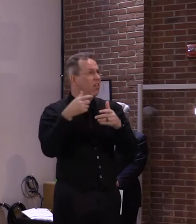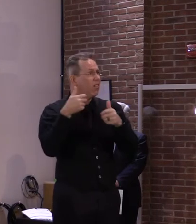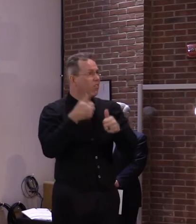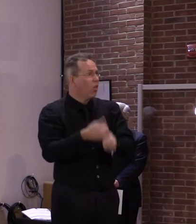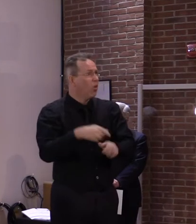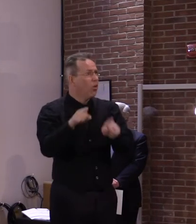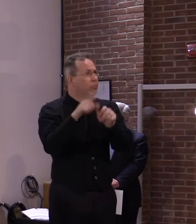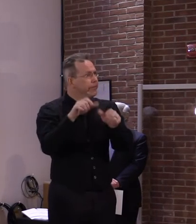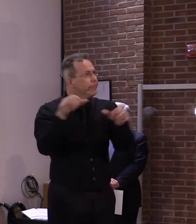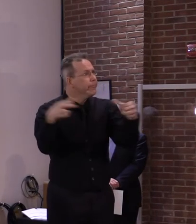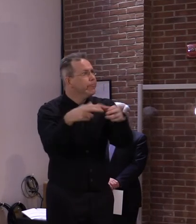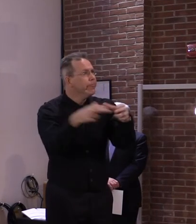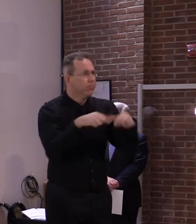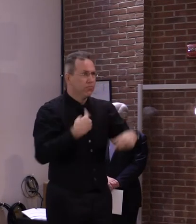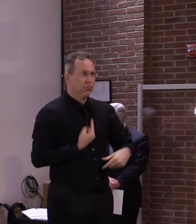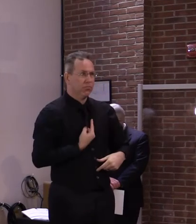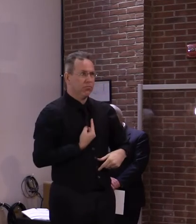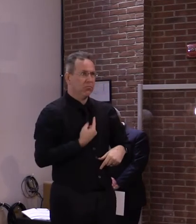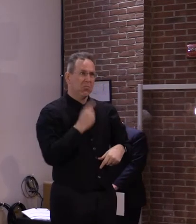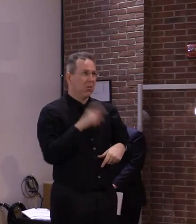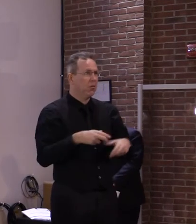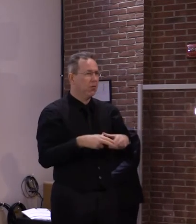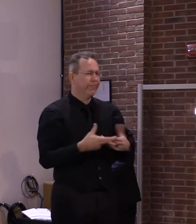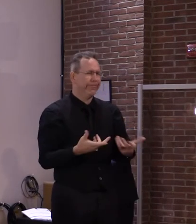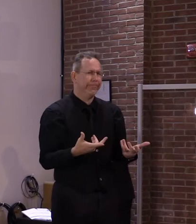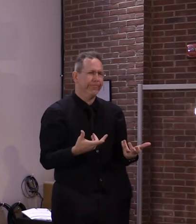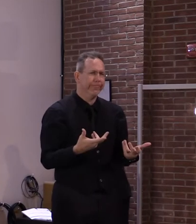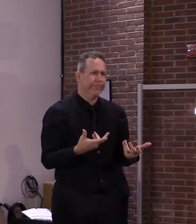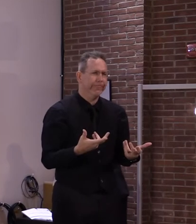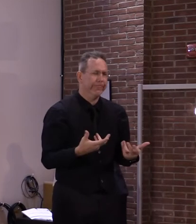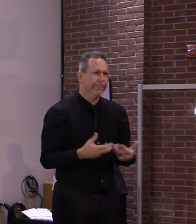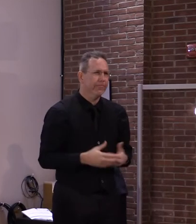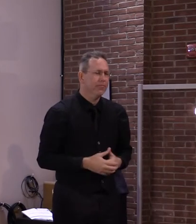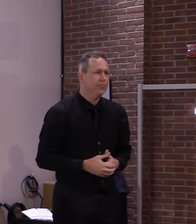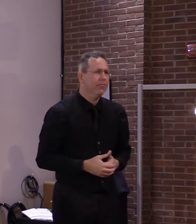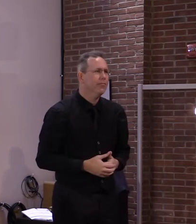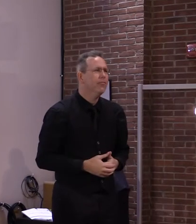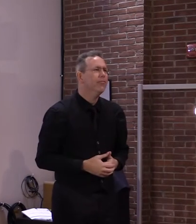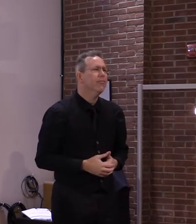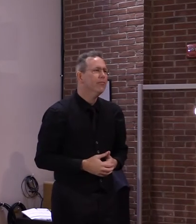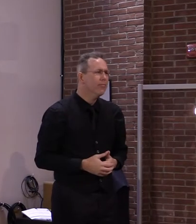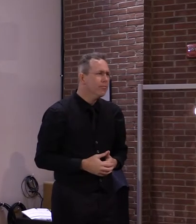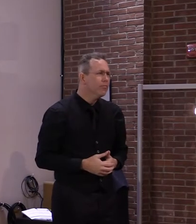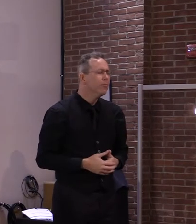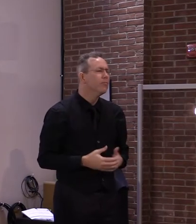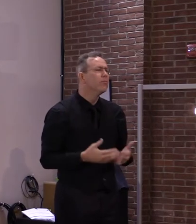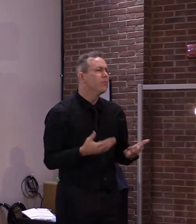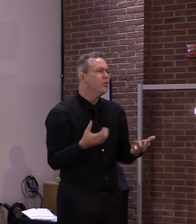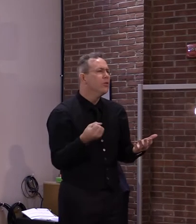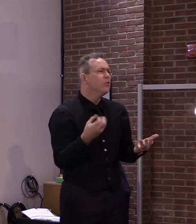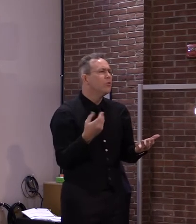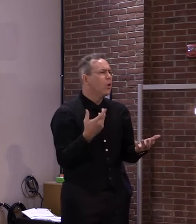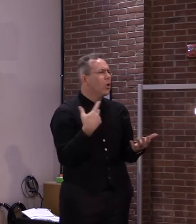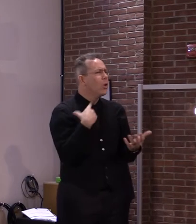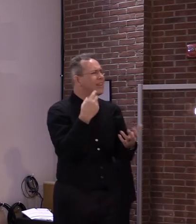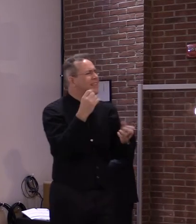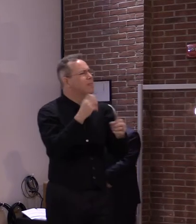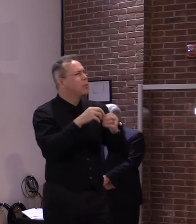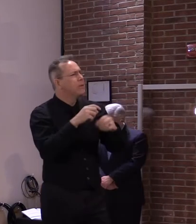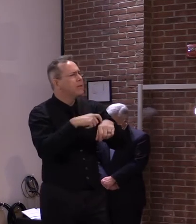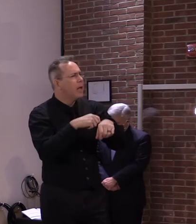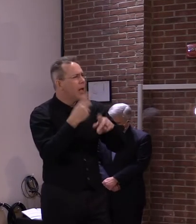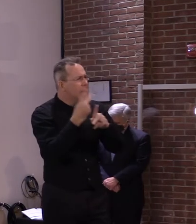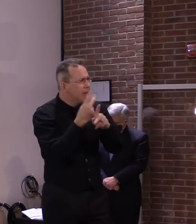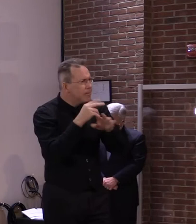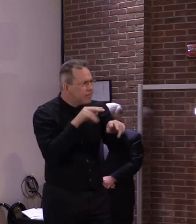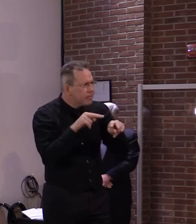this is a major topic on our agendas all the time we're all kind of waiting a little longer for some data to be able to